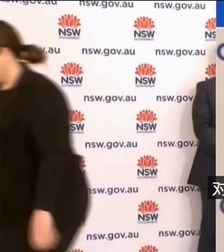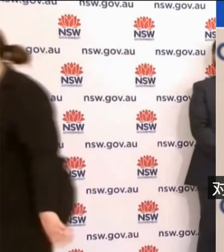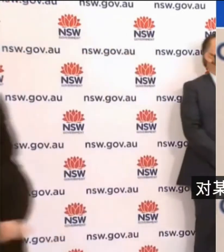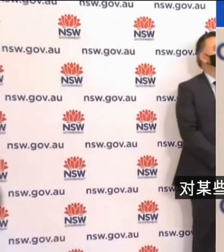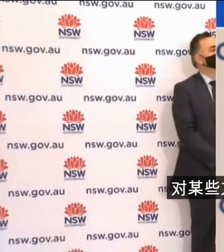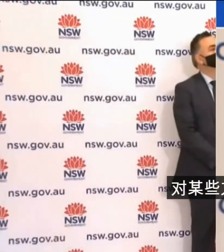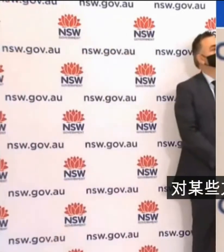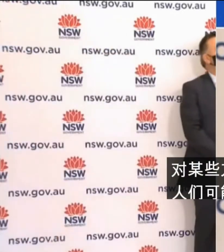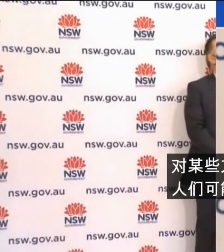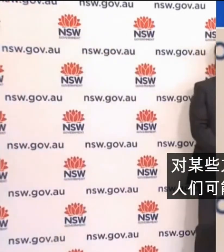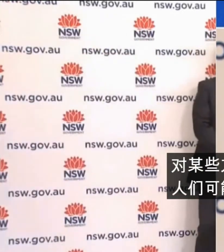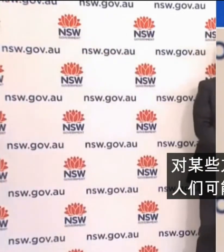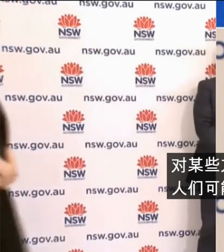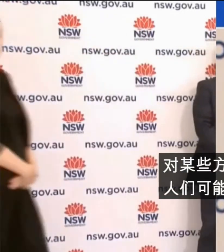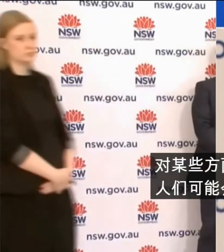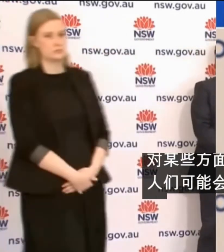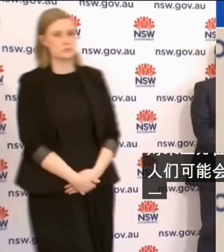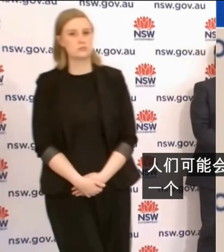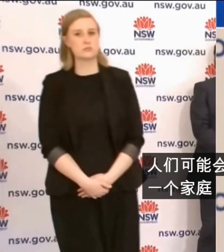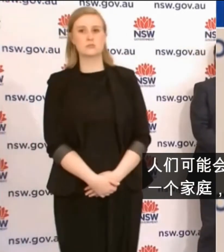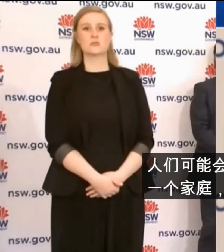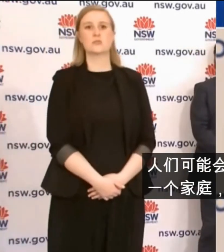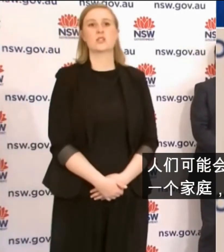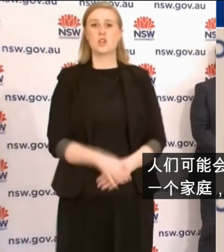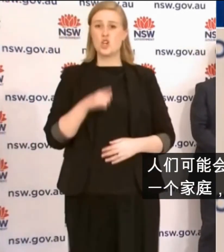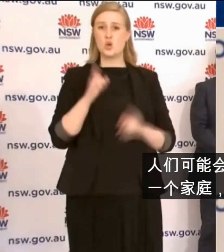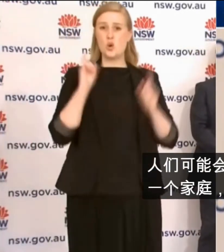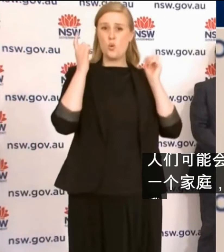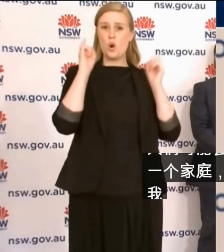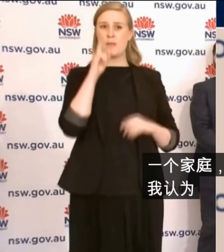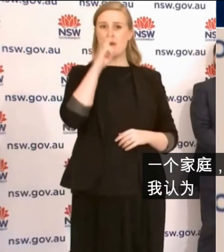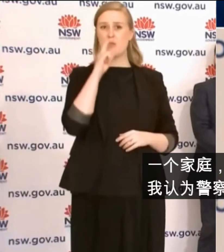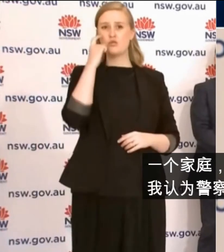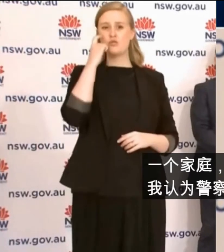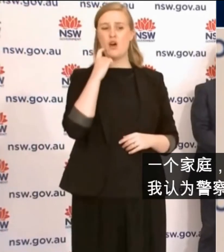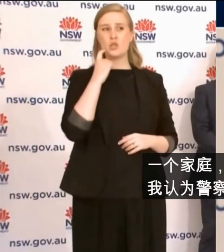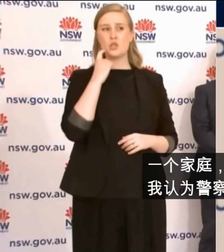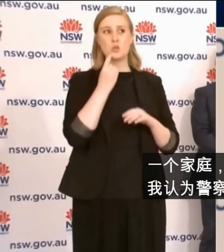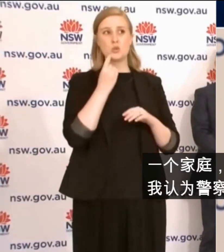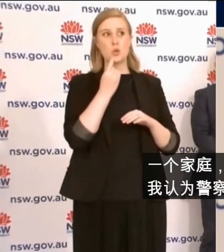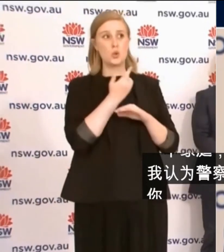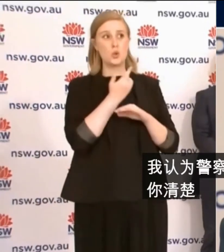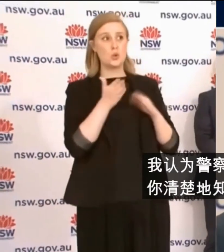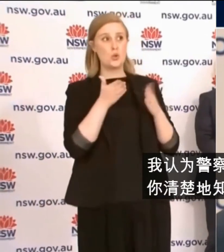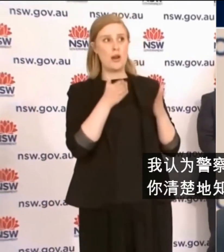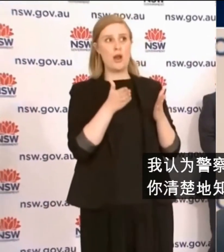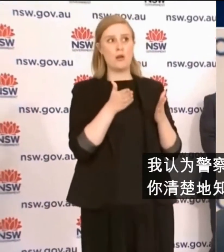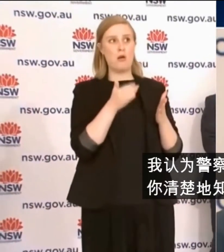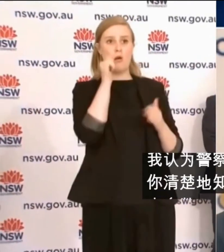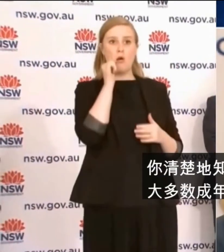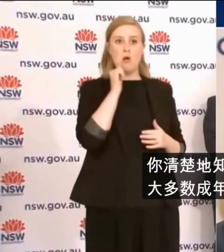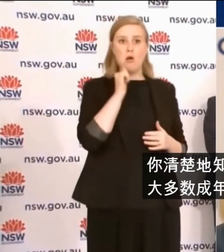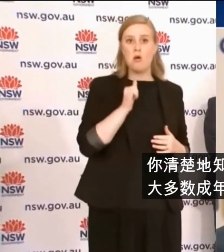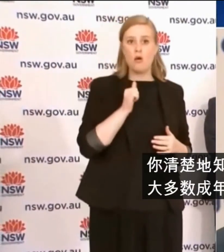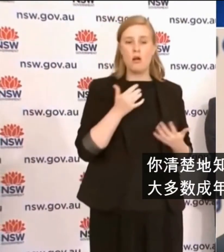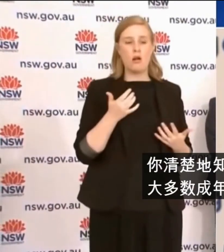In some regards, that people might say, yes, we all live in the one household, or... I think police have, clearly if you live in